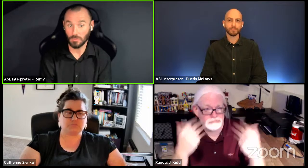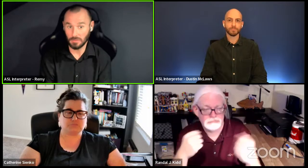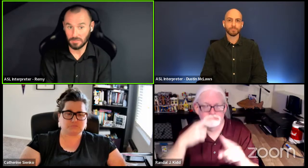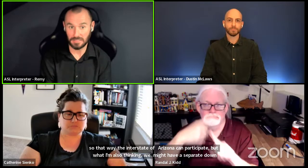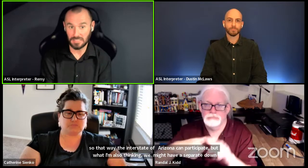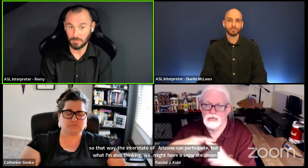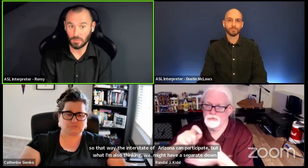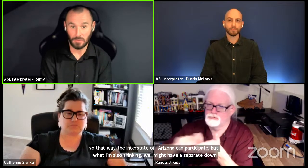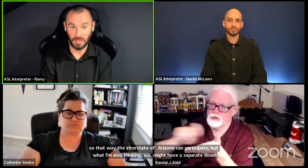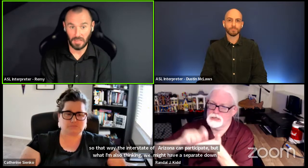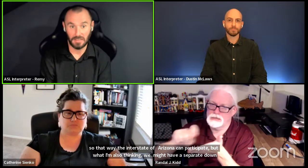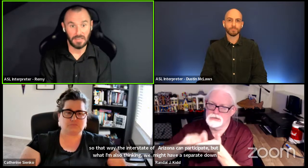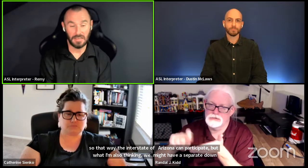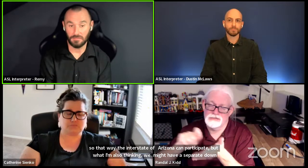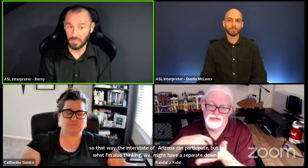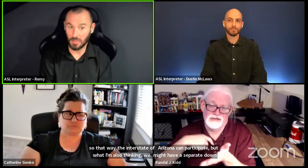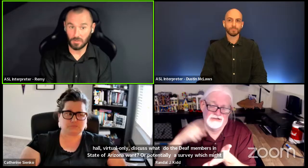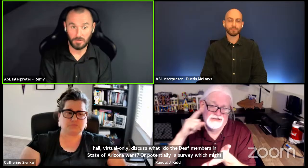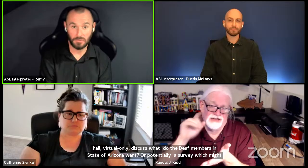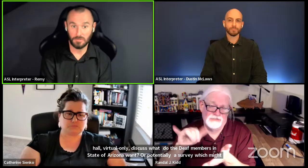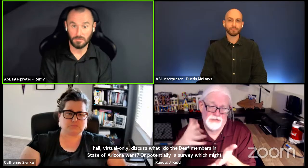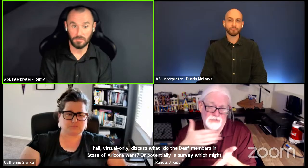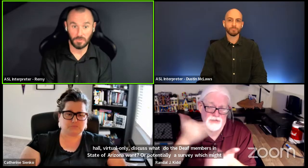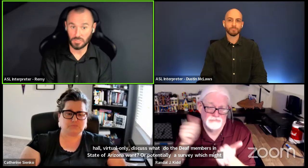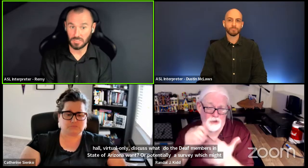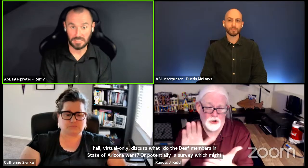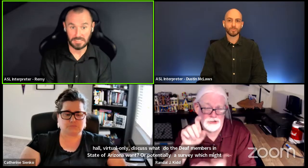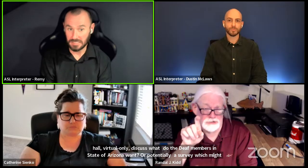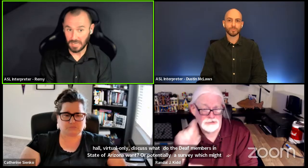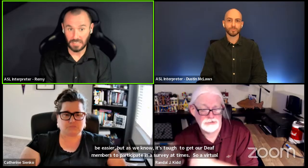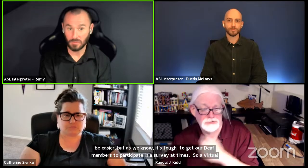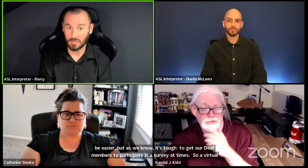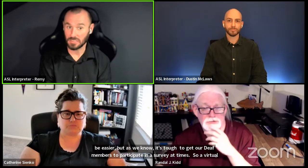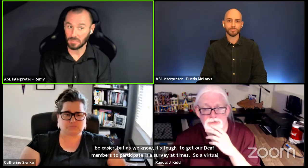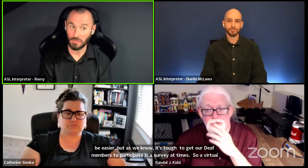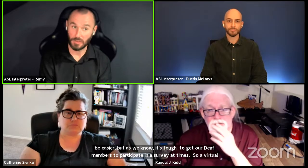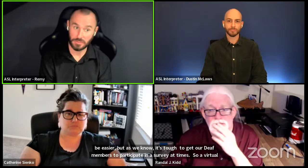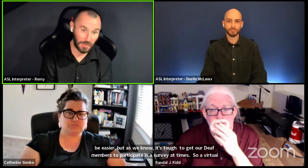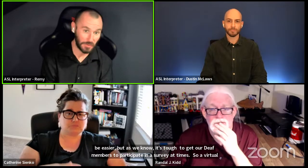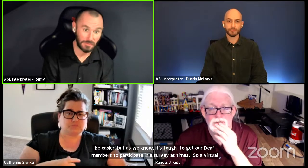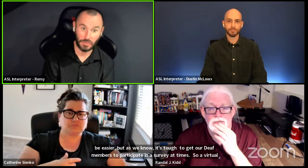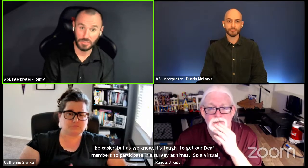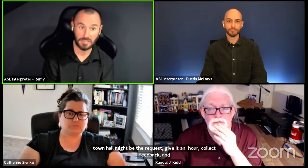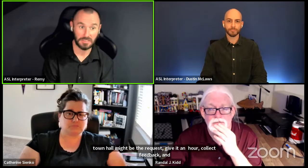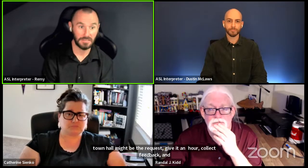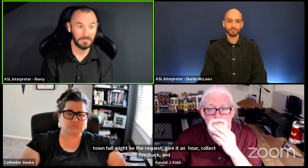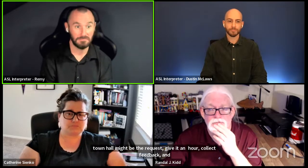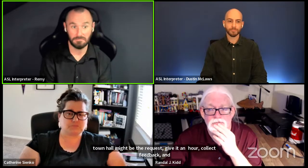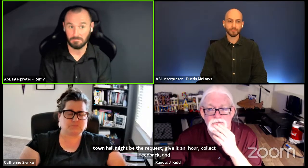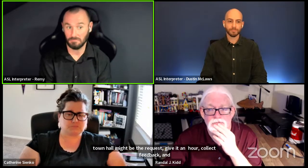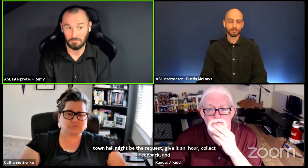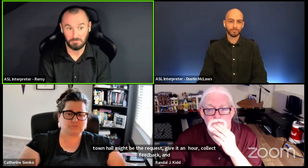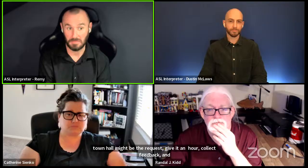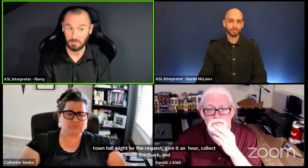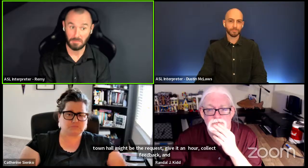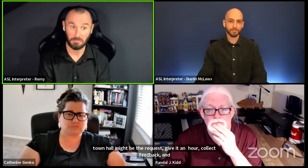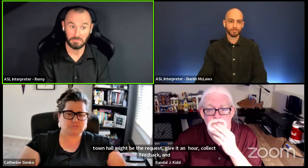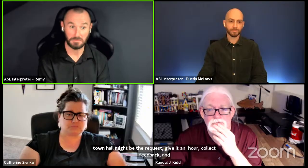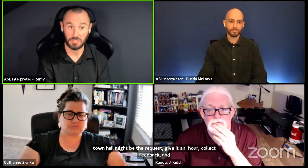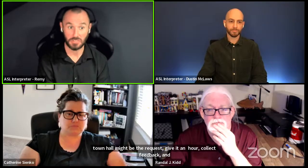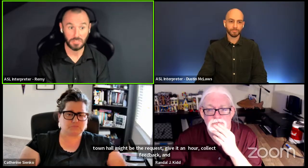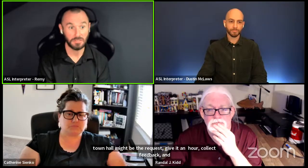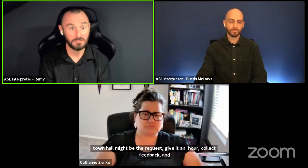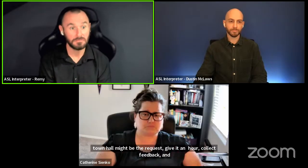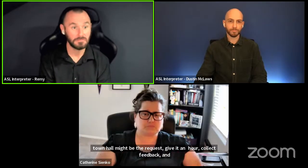have double accessibility. We've got a video version that's in sign language, and then we've also got a written version. It's